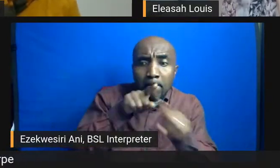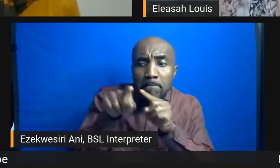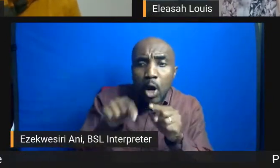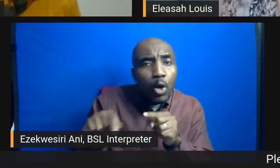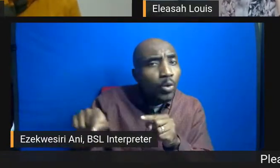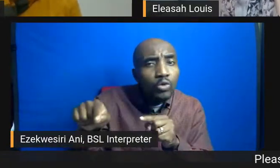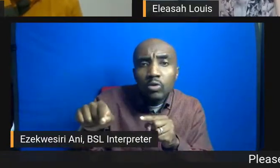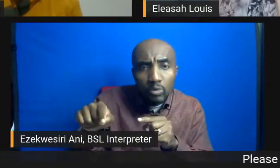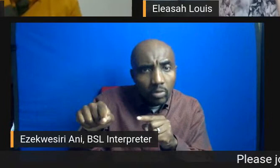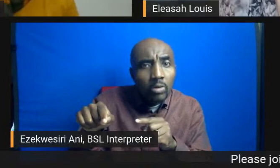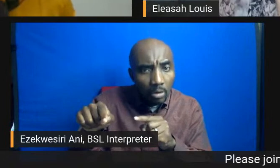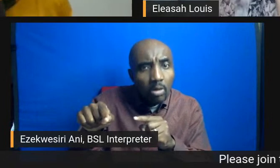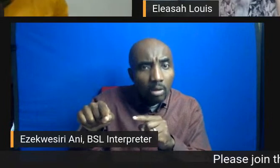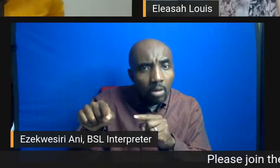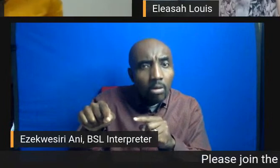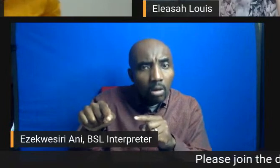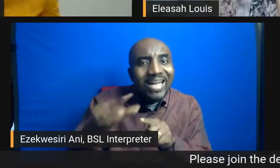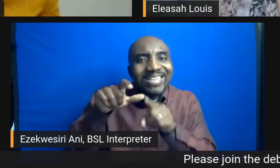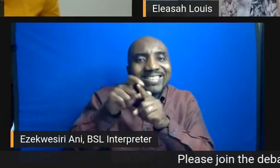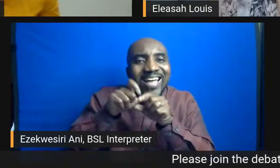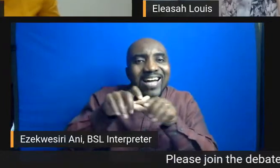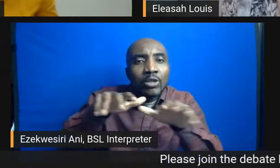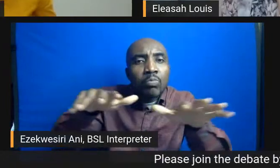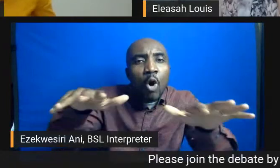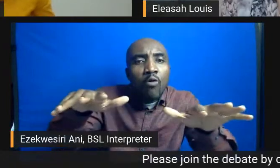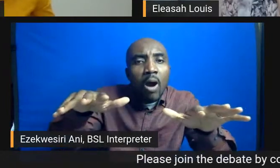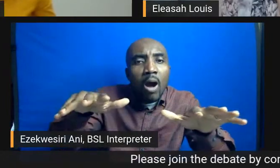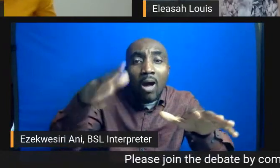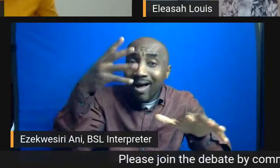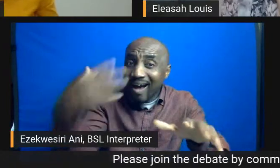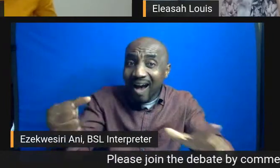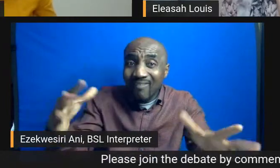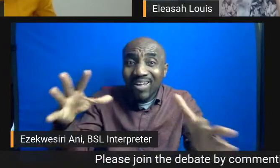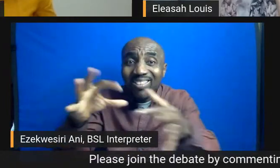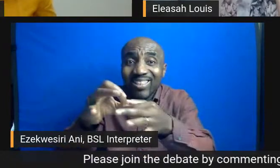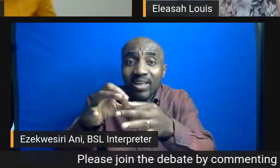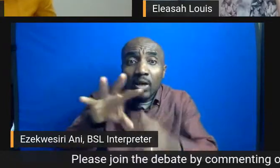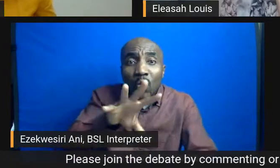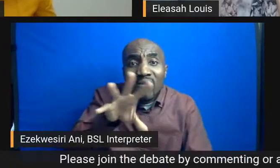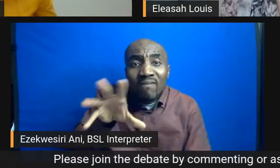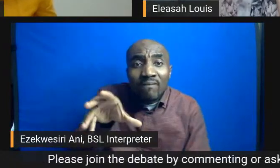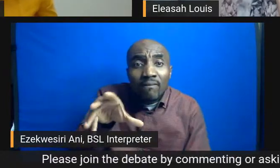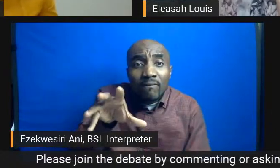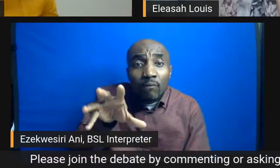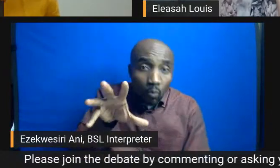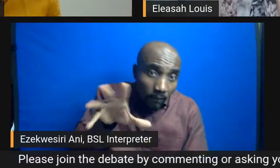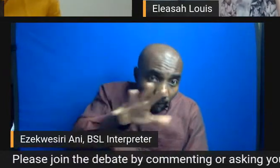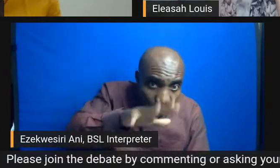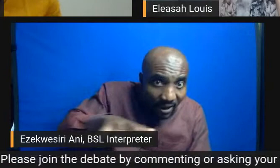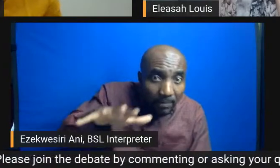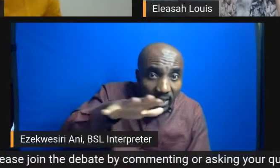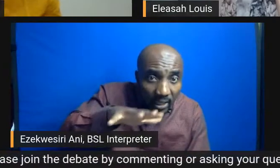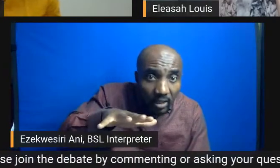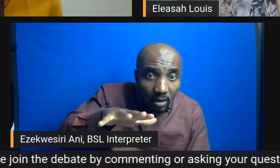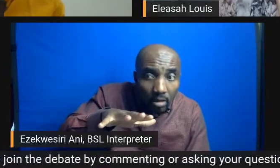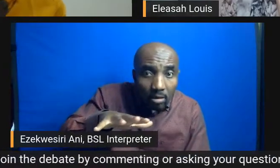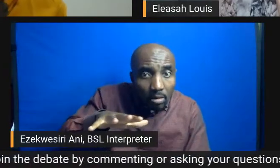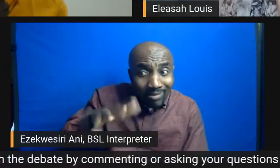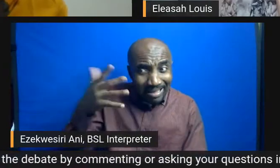Most Black people in the diaspora have got connections with relatives. So they're already hearing and seeing